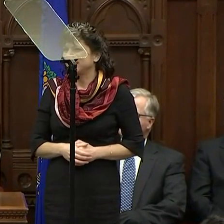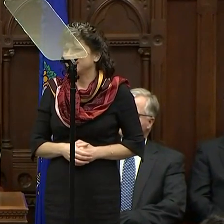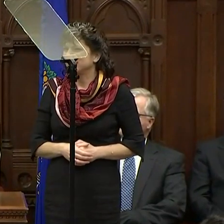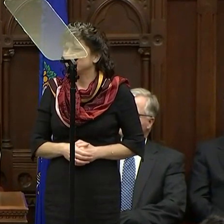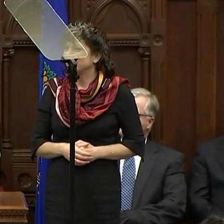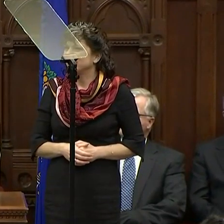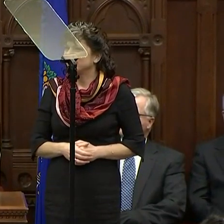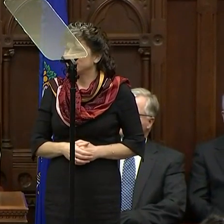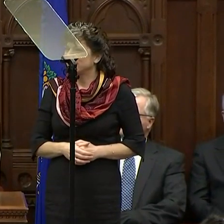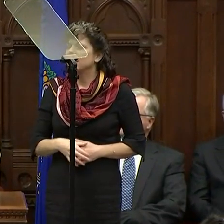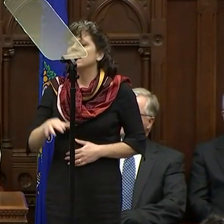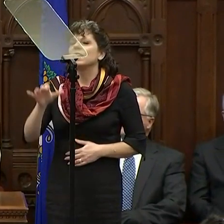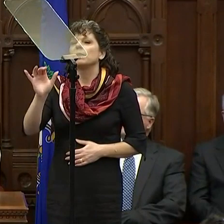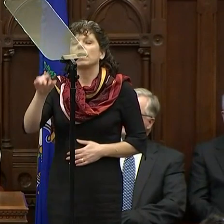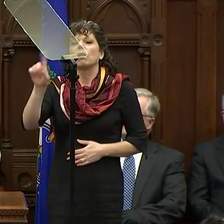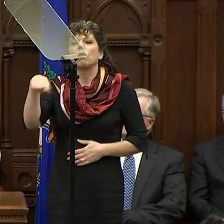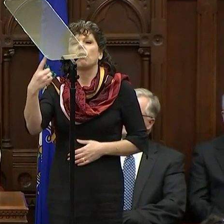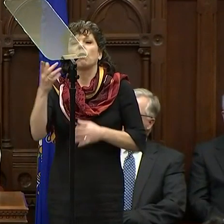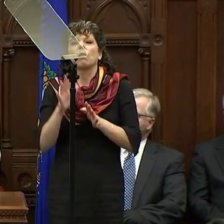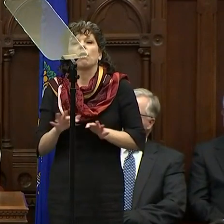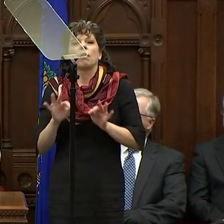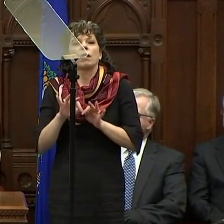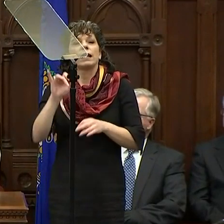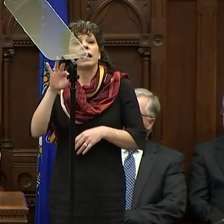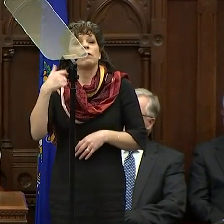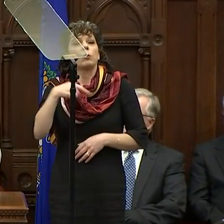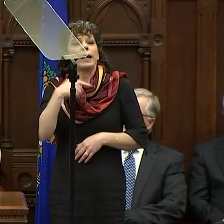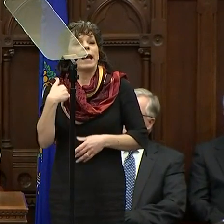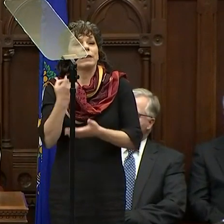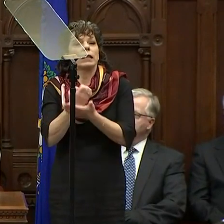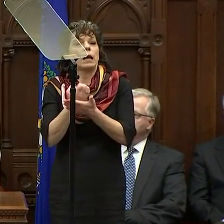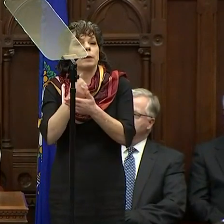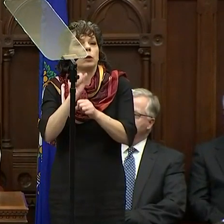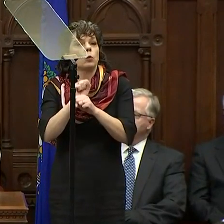But that only matters if we have an economy that works for everybody,